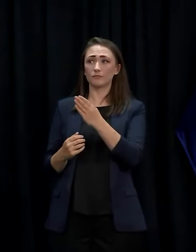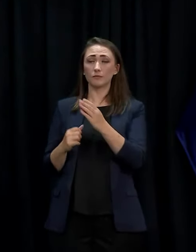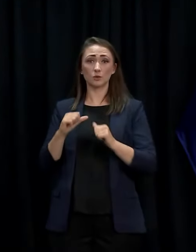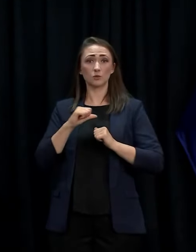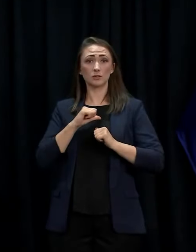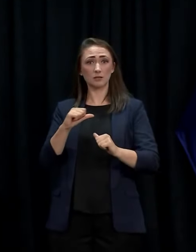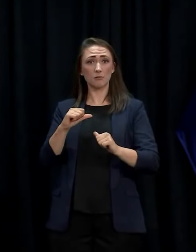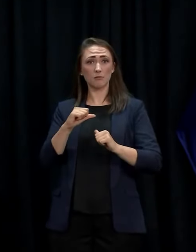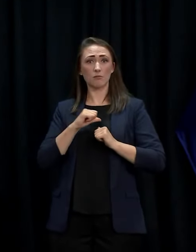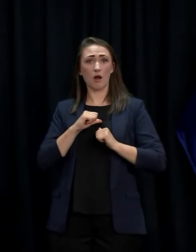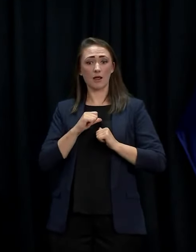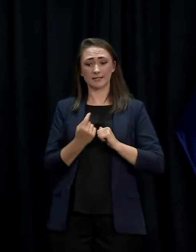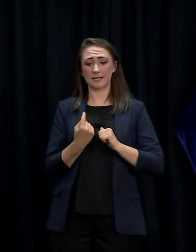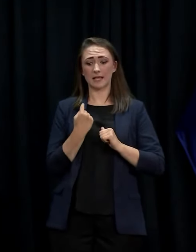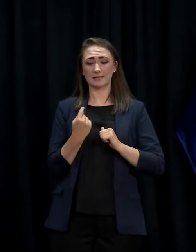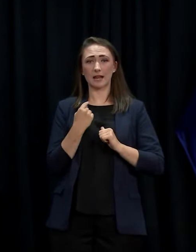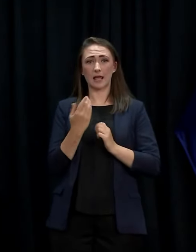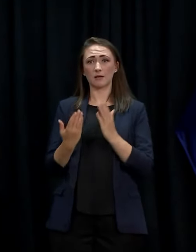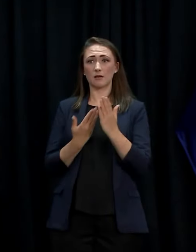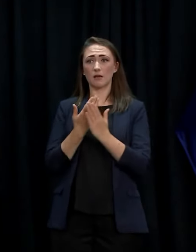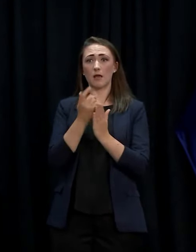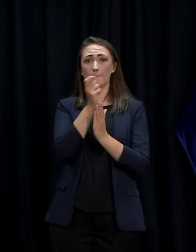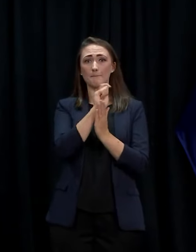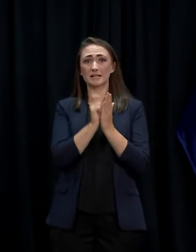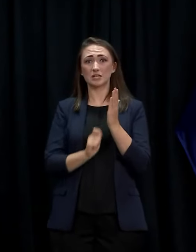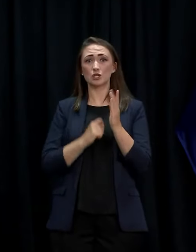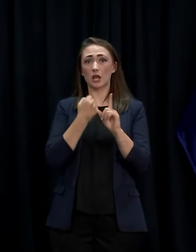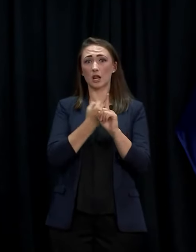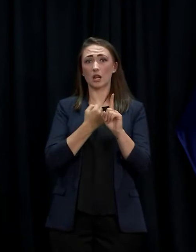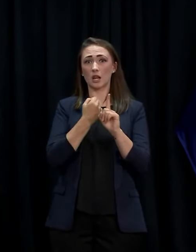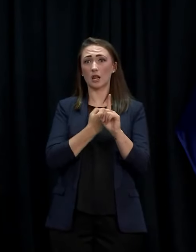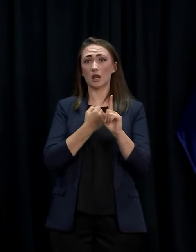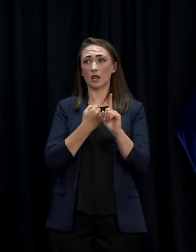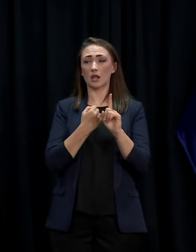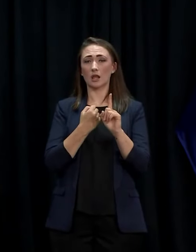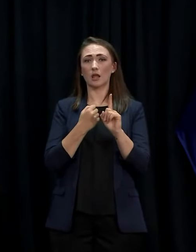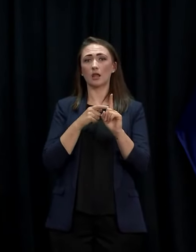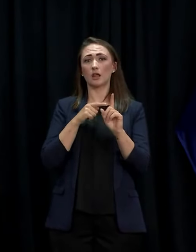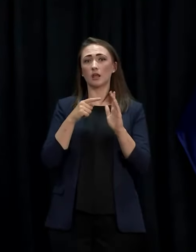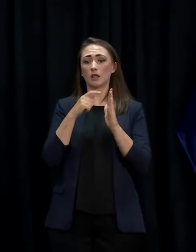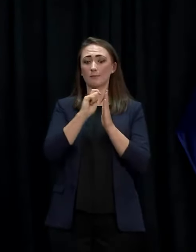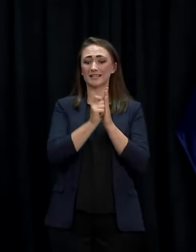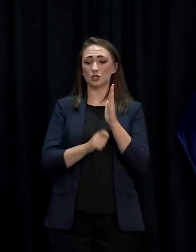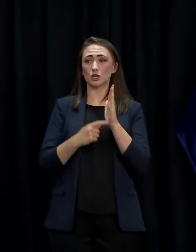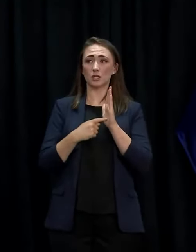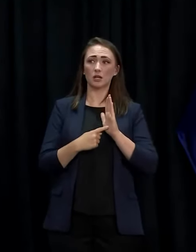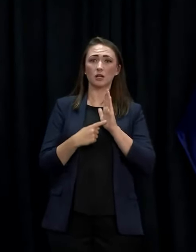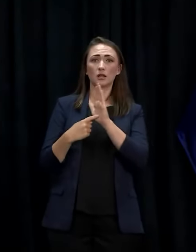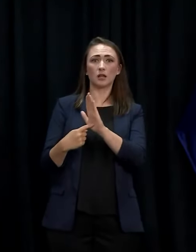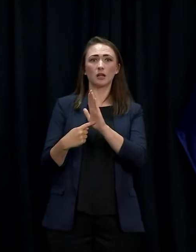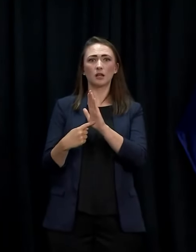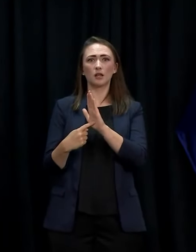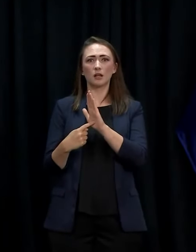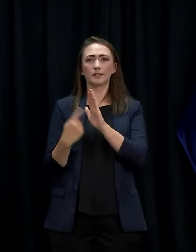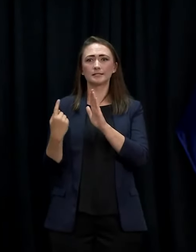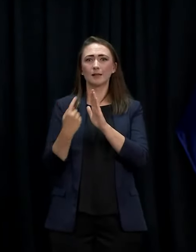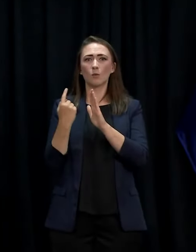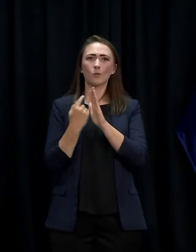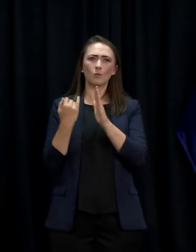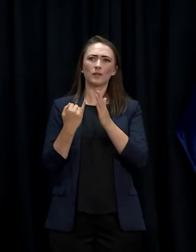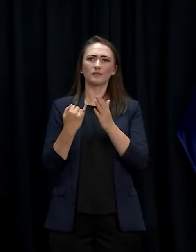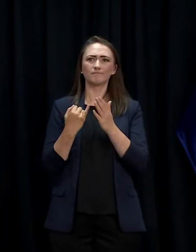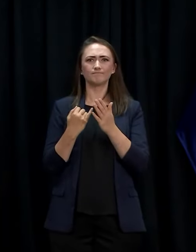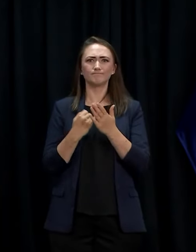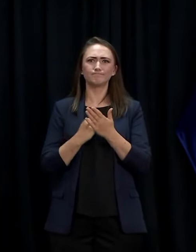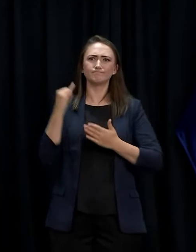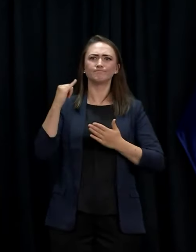to Chris Hipkins yesterday by someone who had subscribed to these sort of quite violent anti-vax sovereign citizen beliefs? Look,